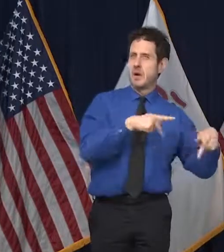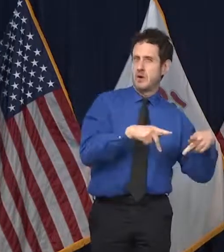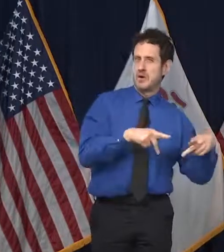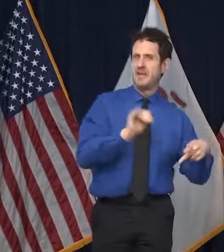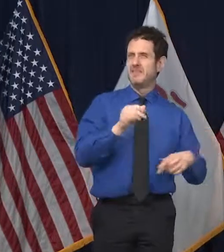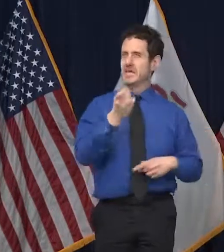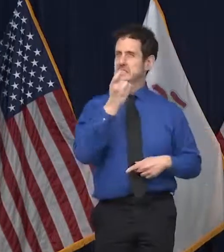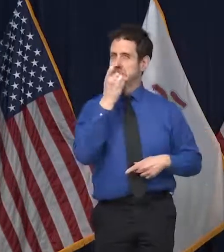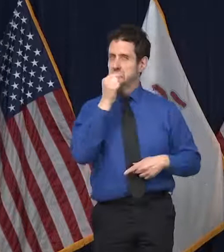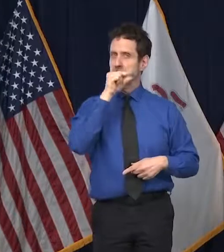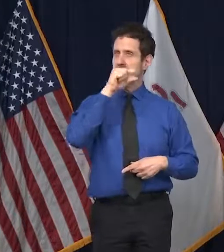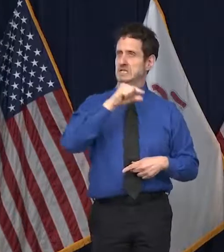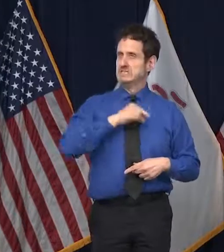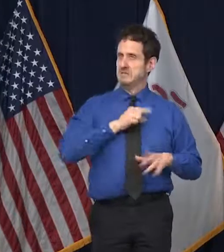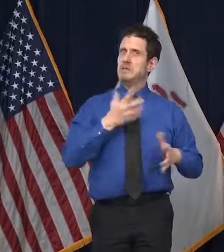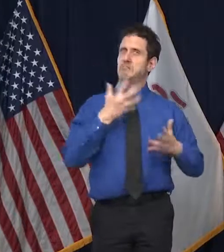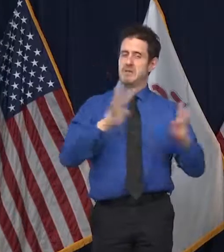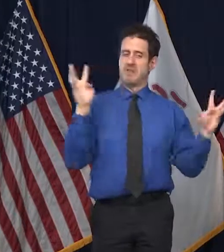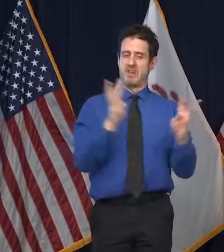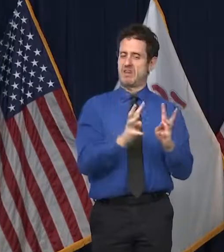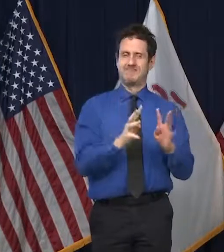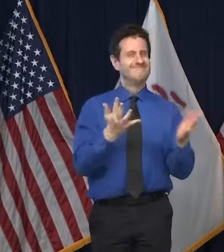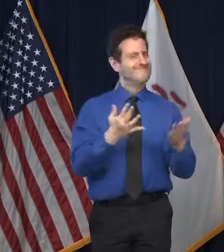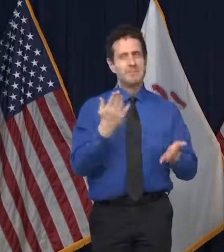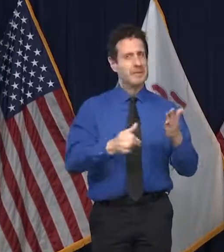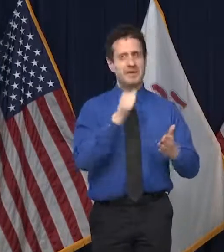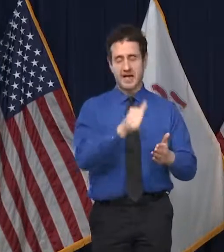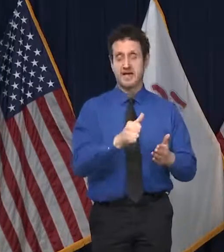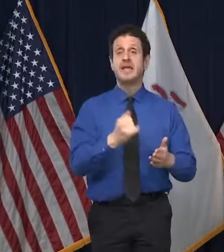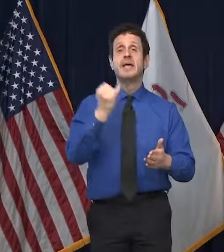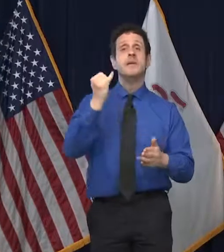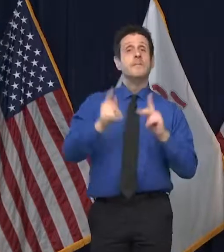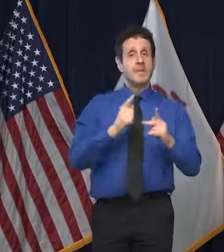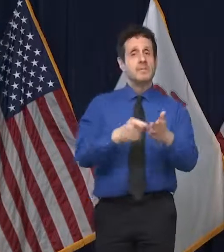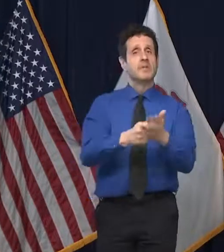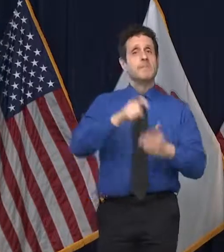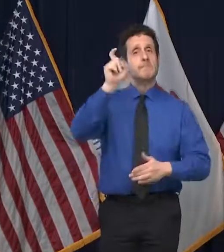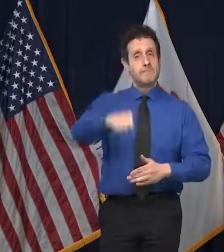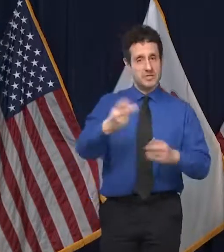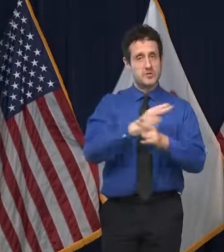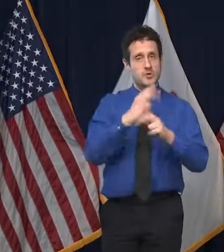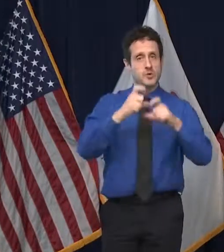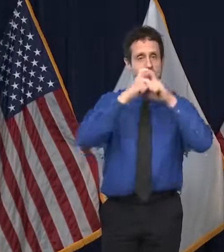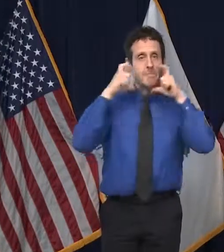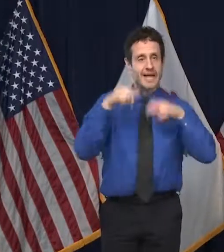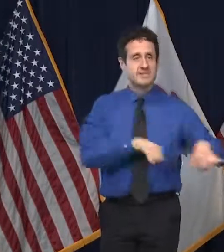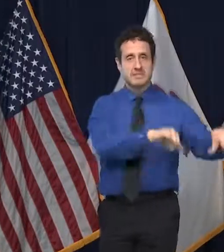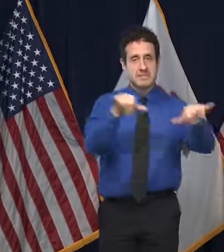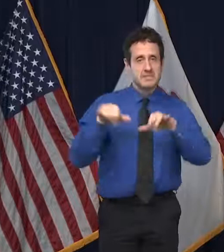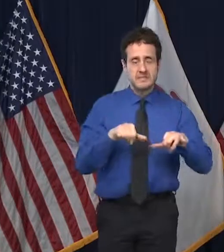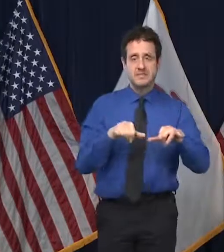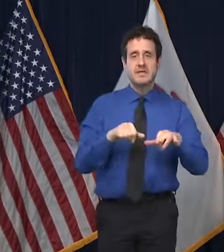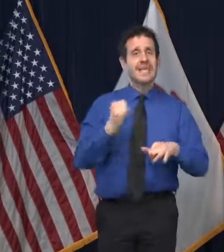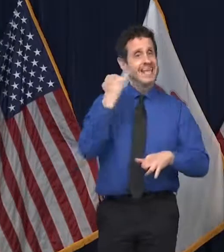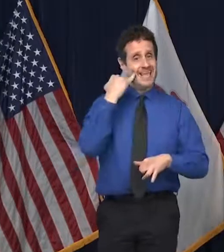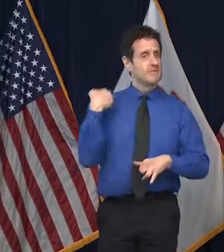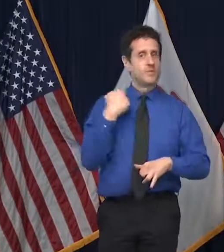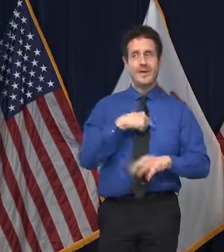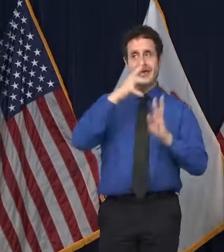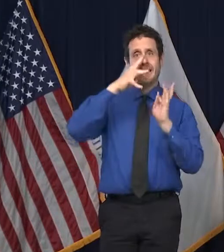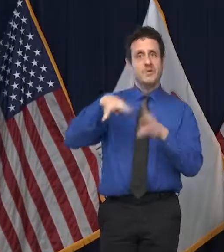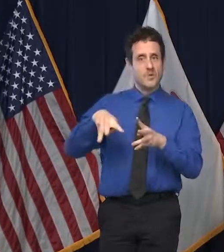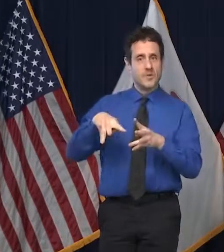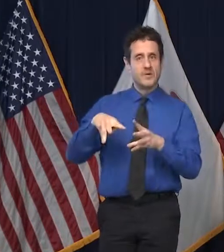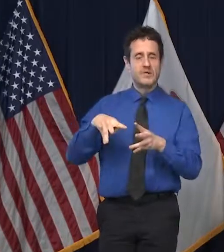party, if people don't wear a mask, we're heading down a very dark, dark path toward where we